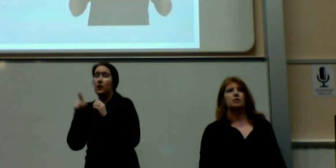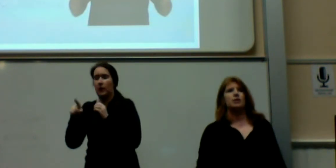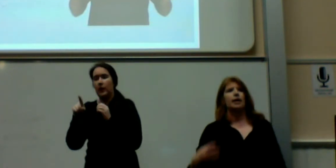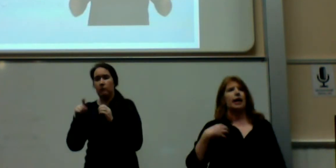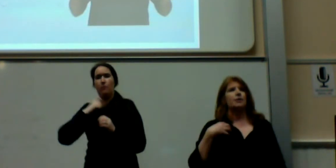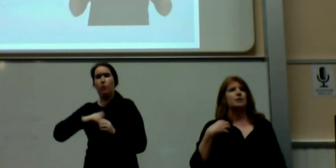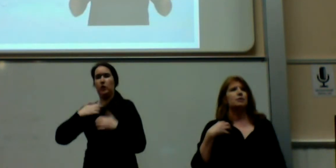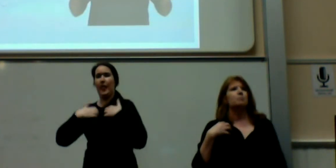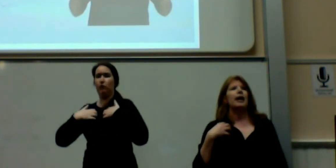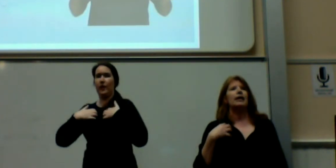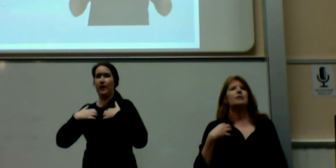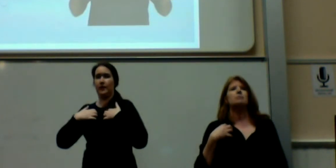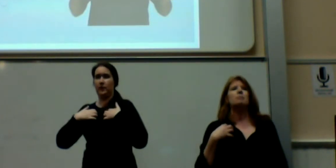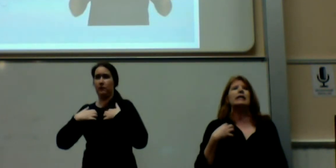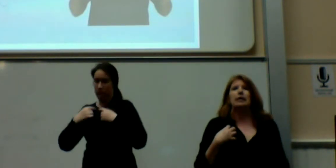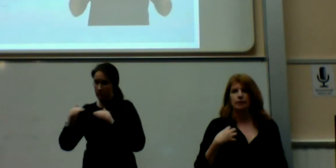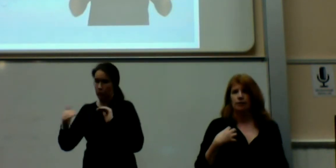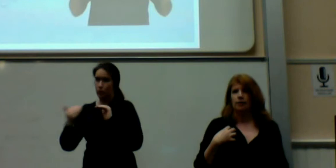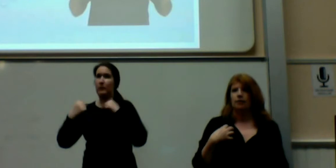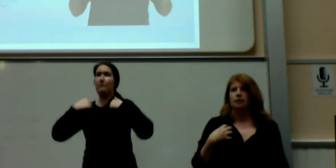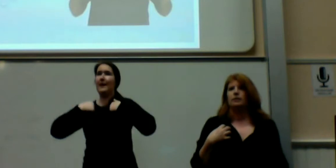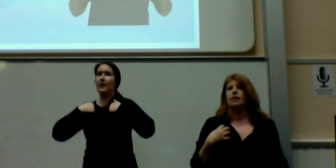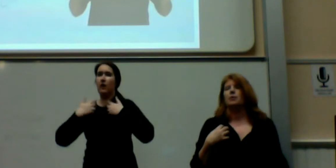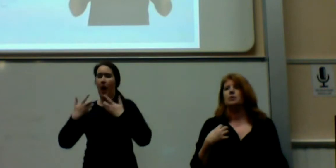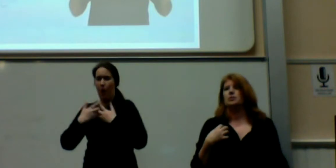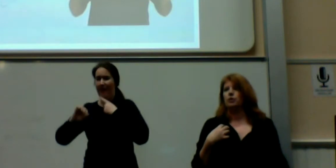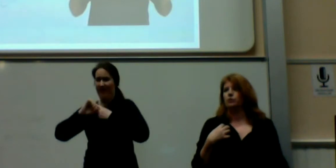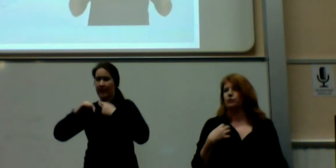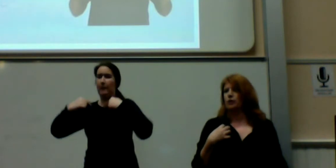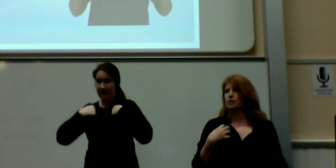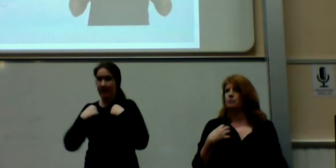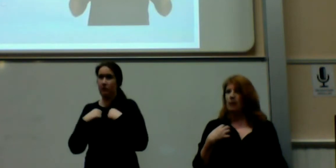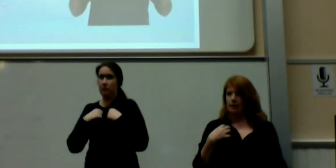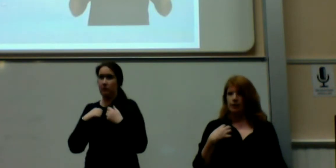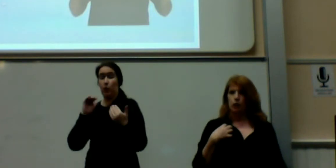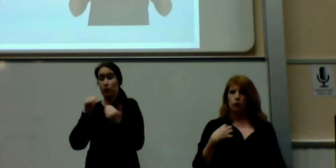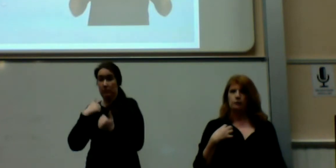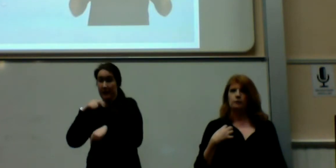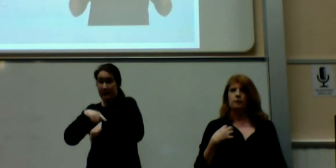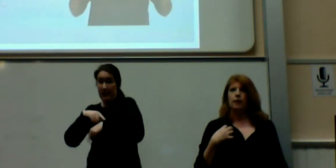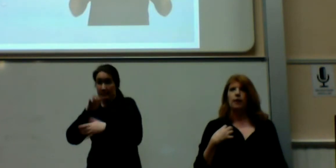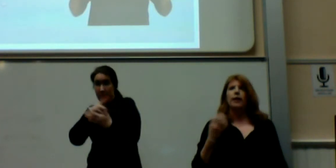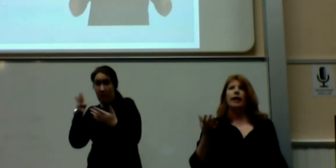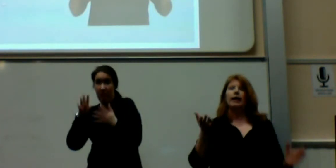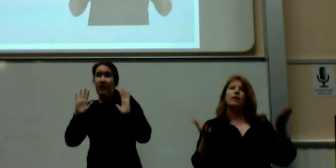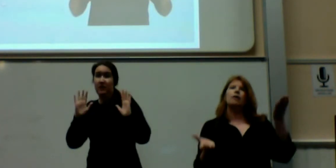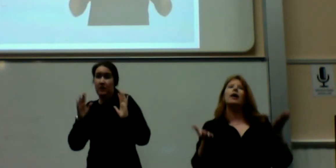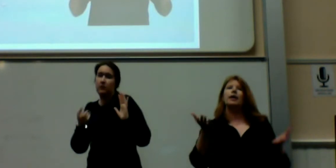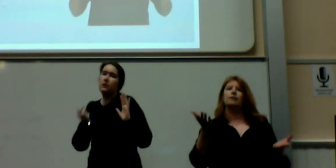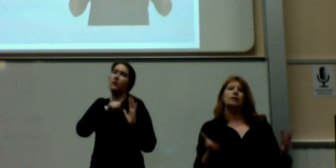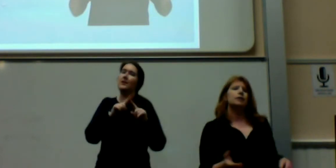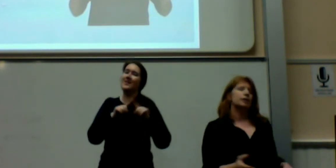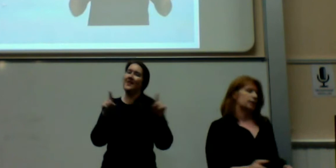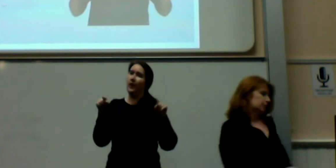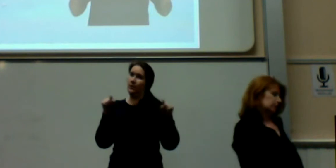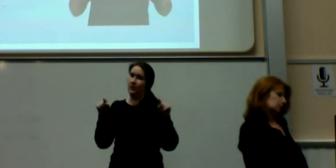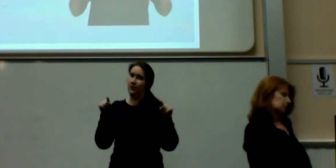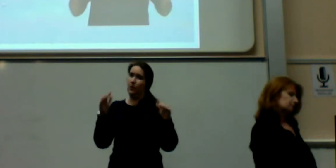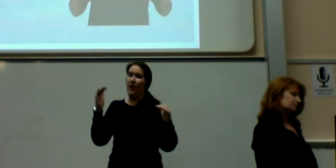interest. How does this impact me? How is this going to fit into my schedule? And they're